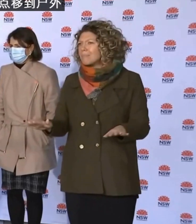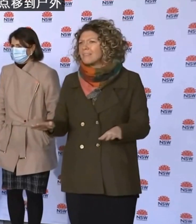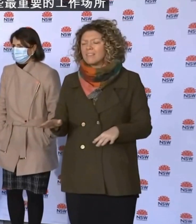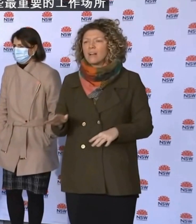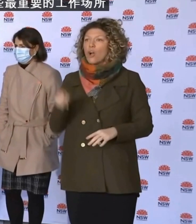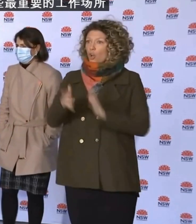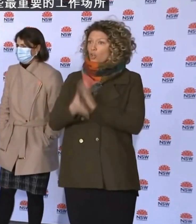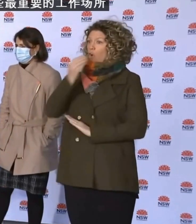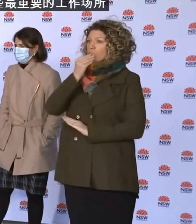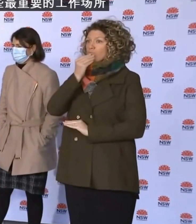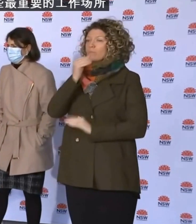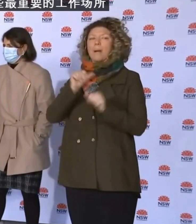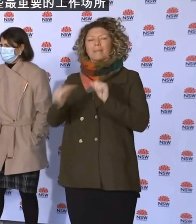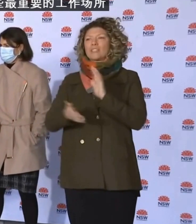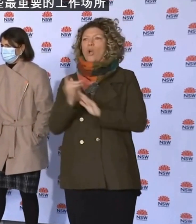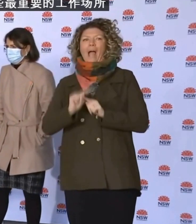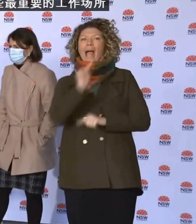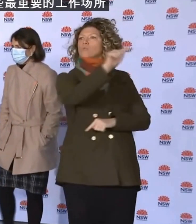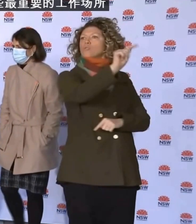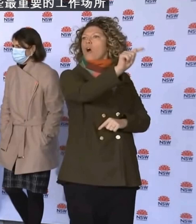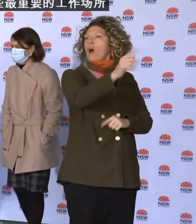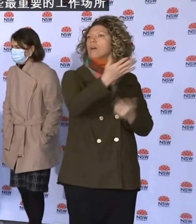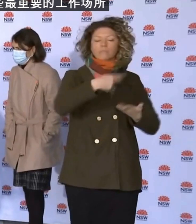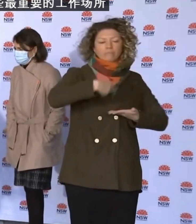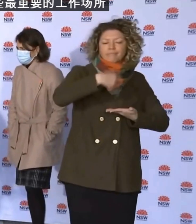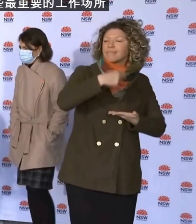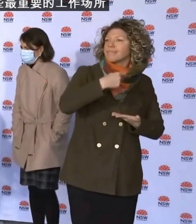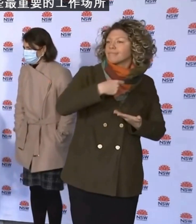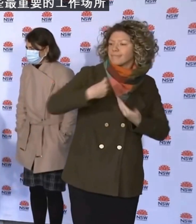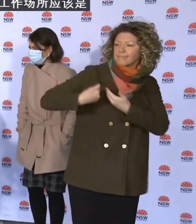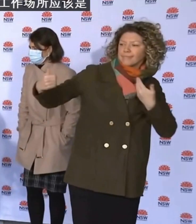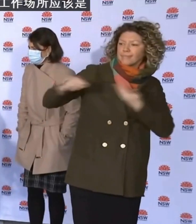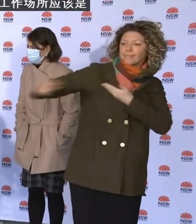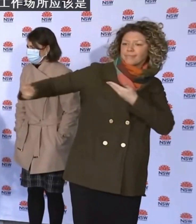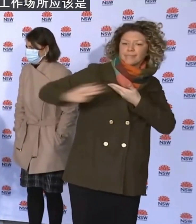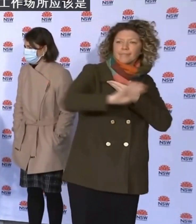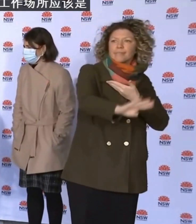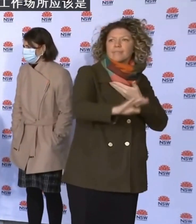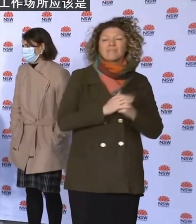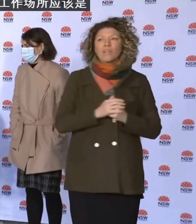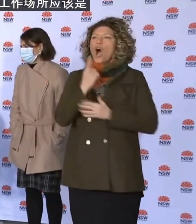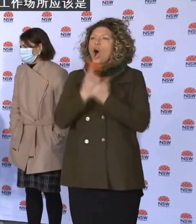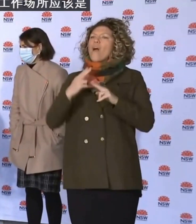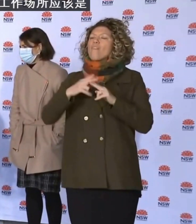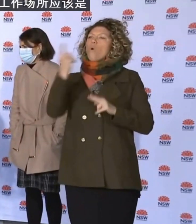you're eating in groups, keeping distance. And this is only for those most essential workplaces. I can't stress this enough.